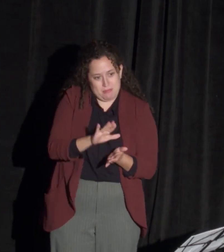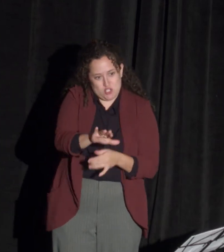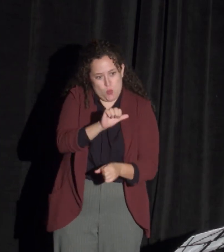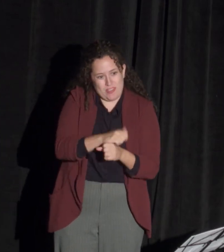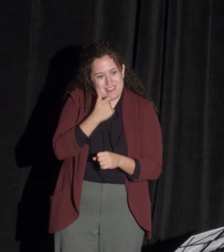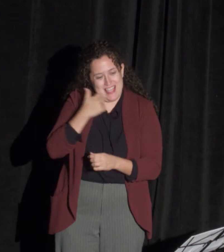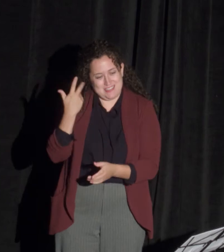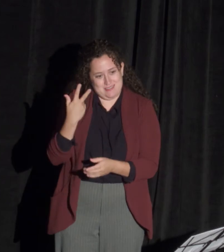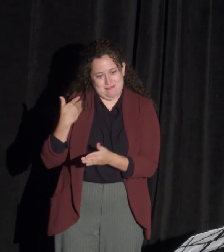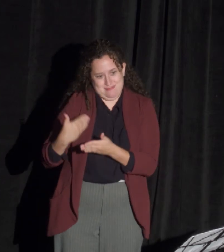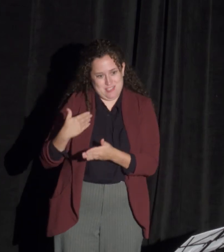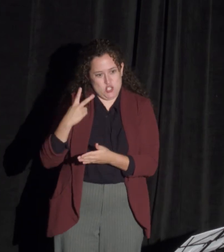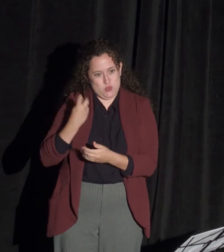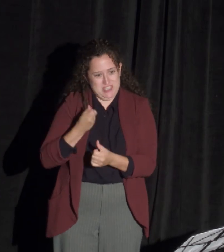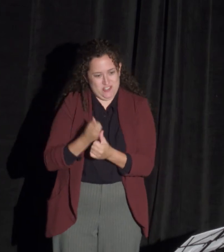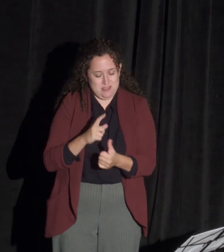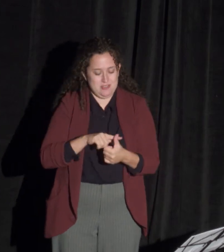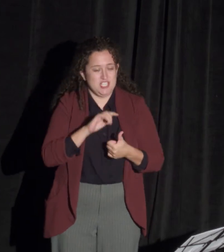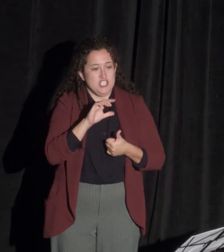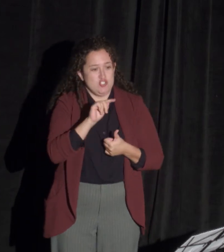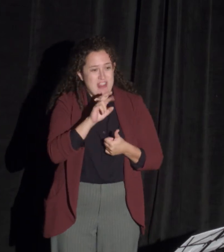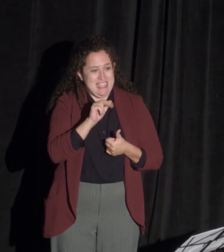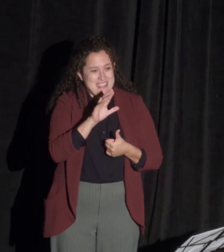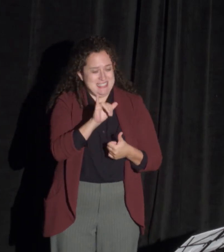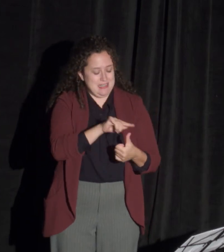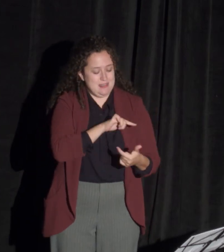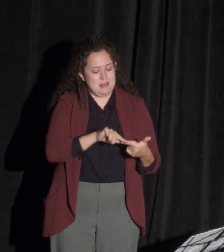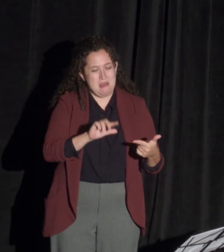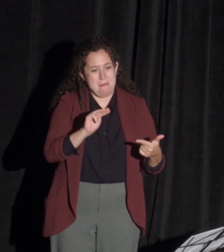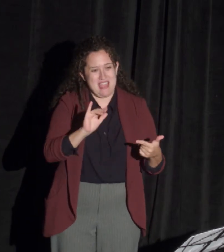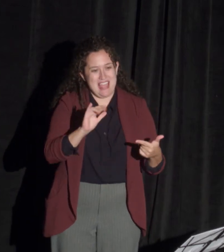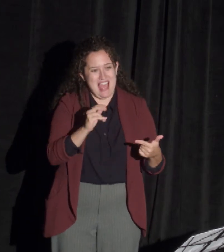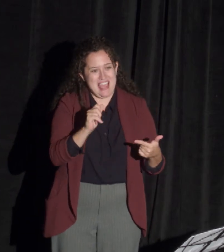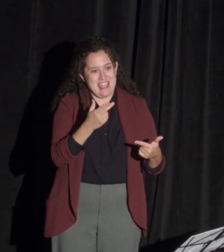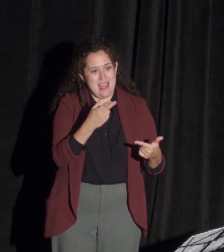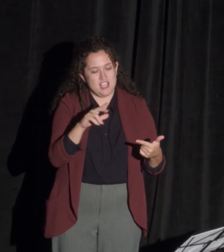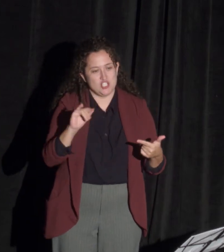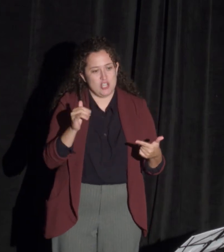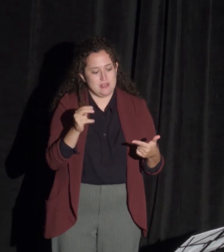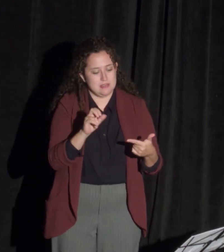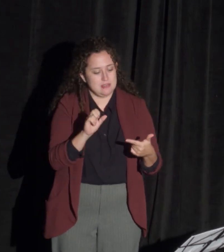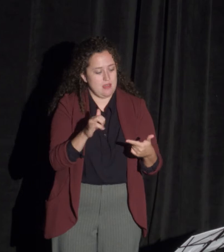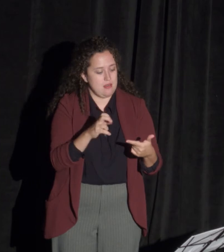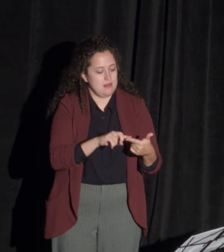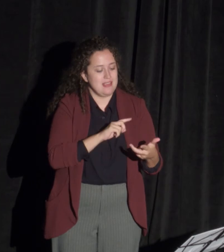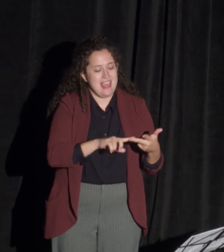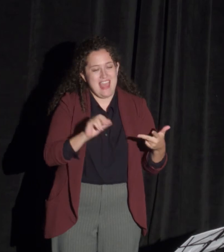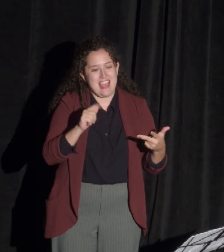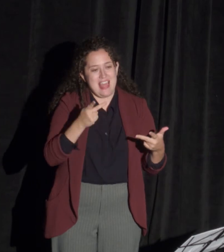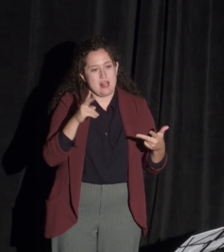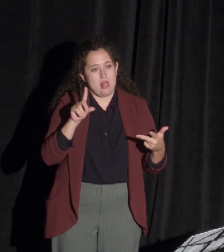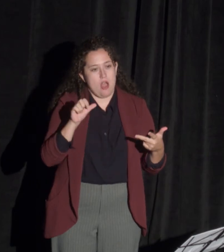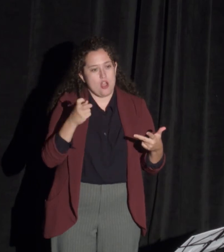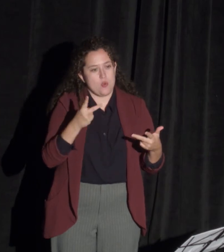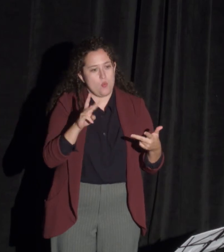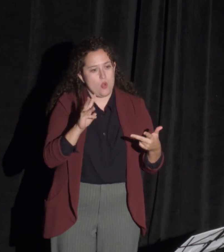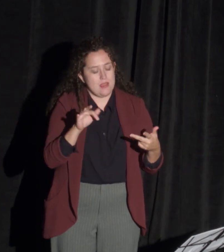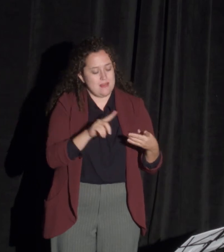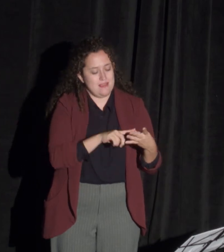Tracy Dion, Micaiah Johnson, A.K. Larkwood, Everina Maxwell, Shelley